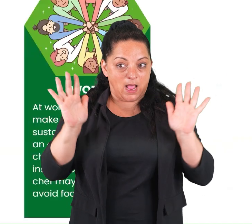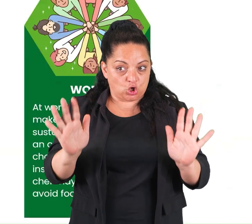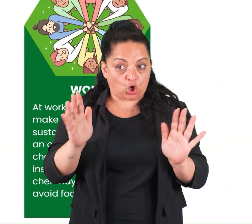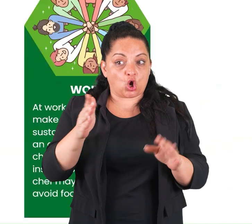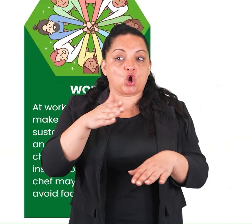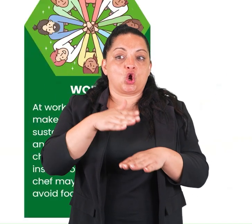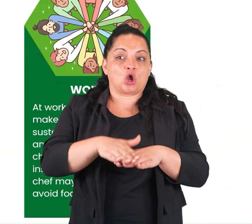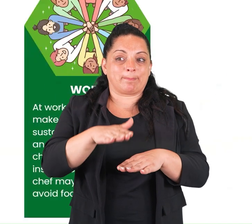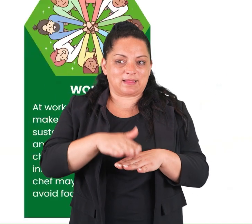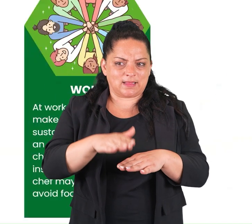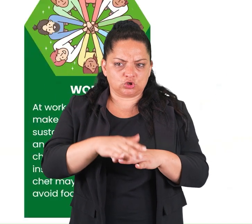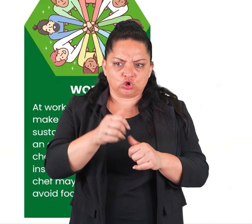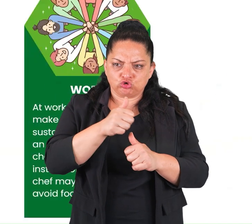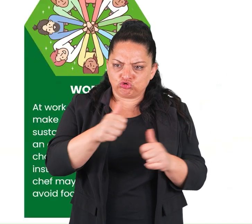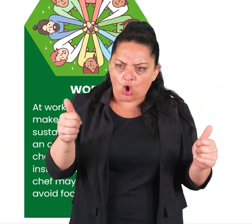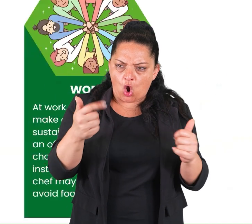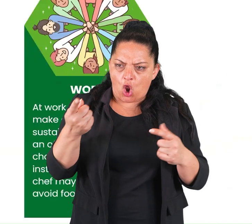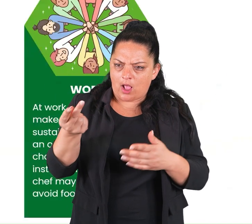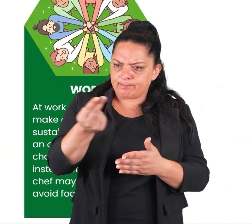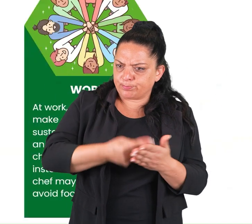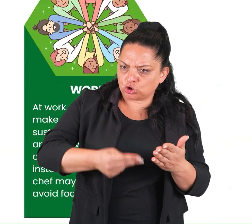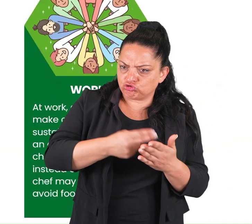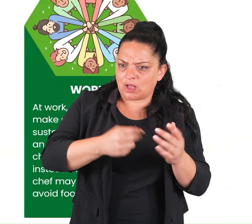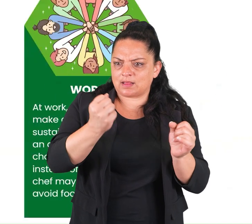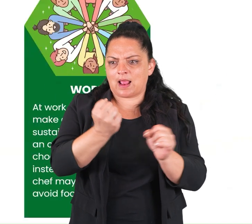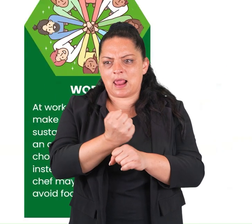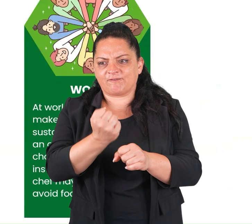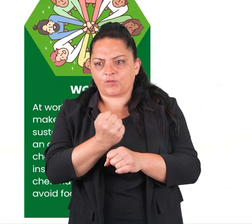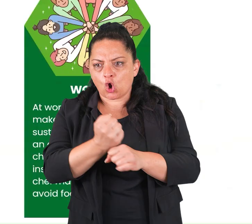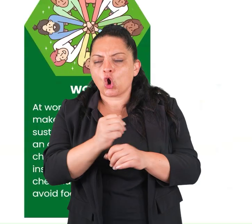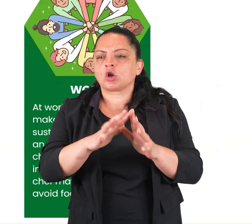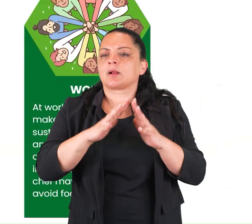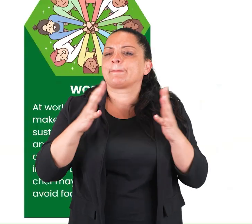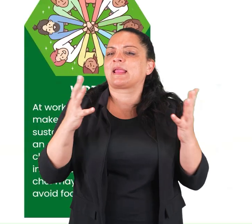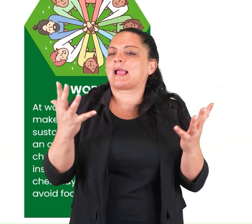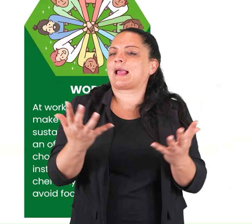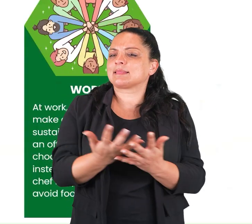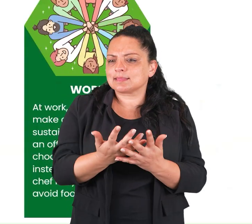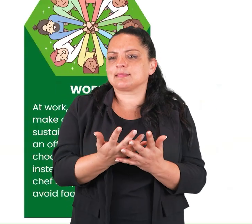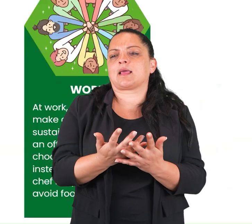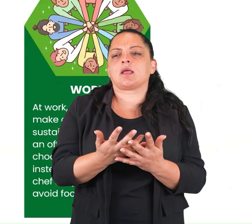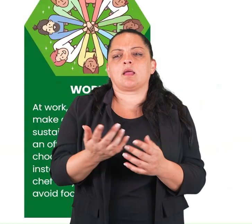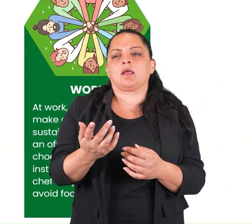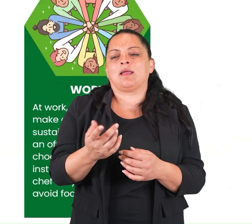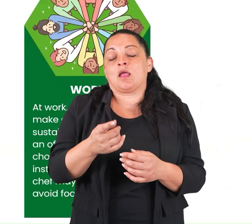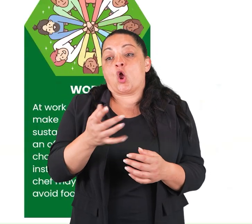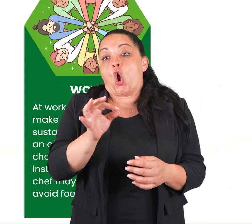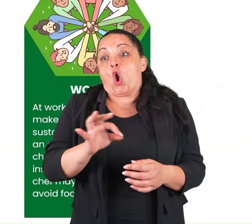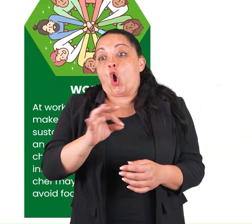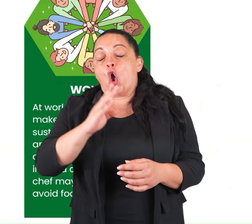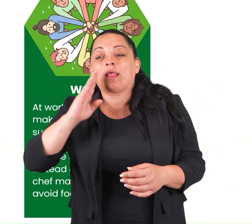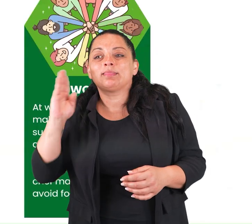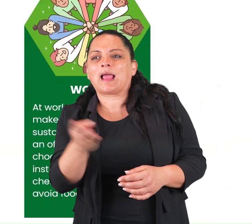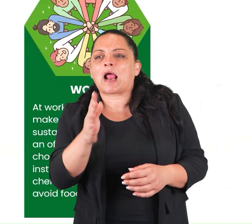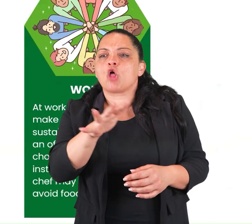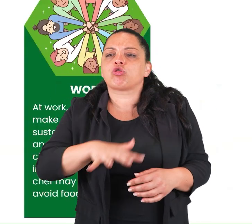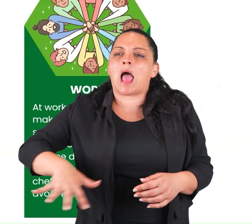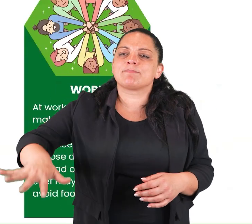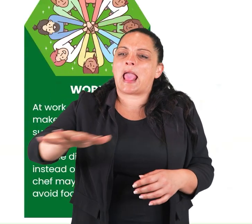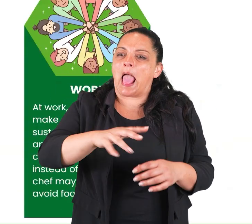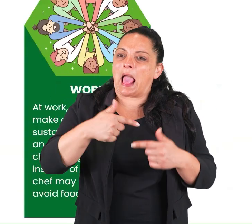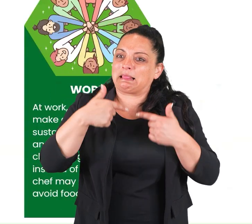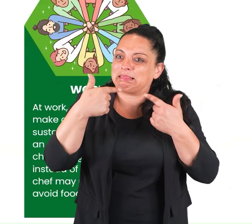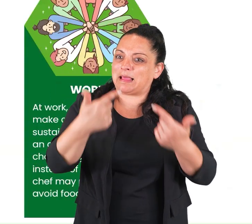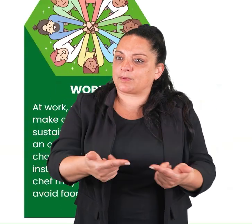not only about environmental projects and environmental jobs that directly affect the